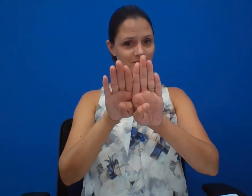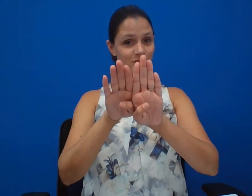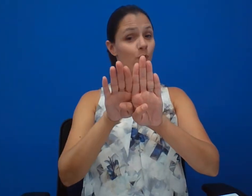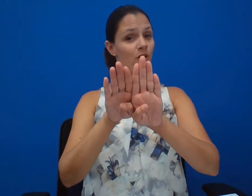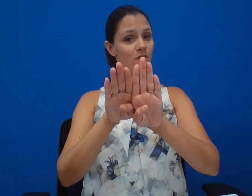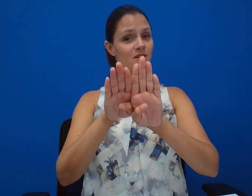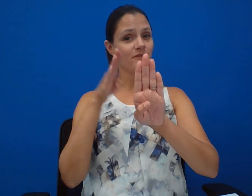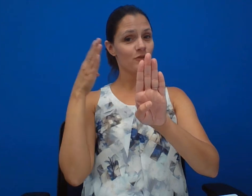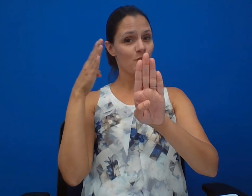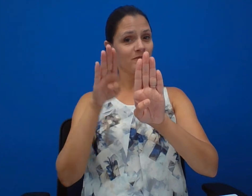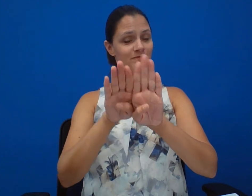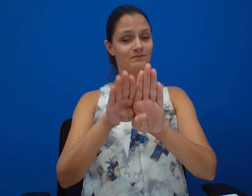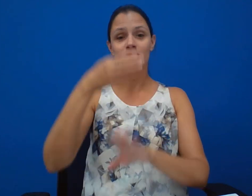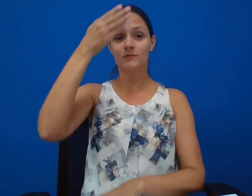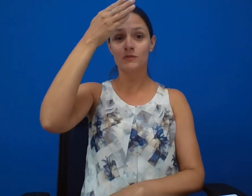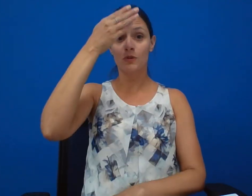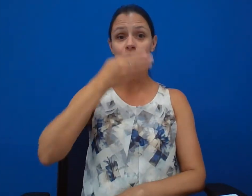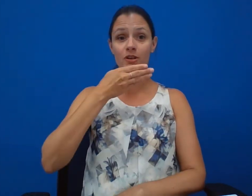We know the sign for door, so the front door.